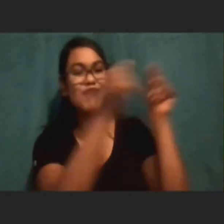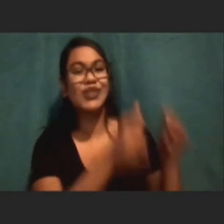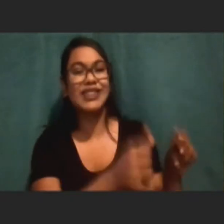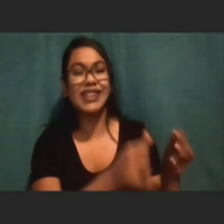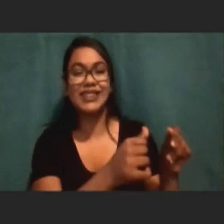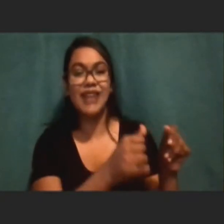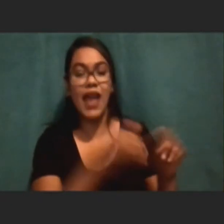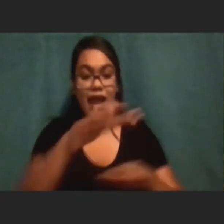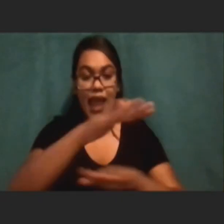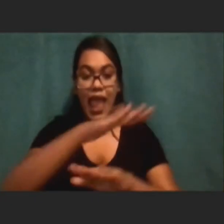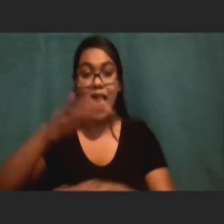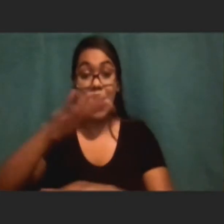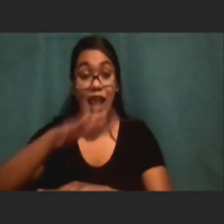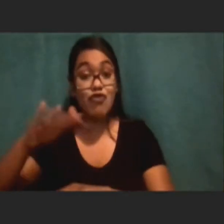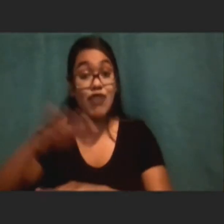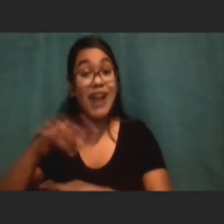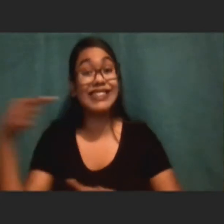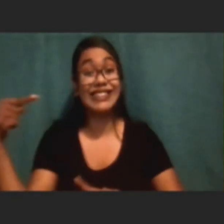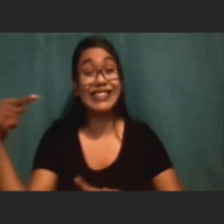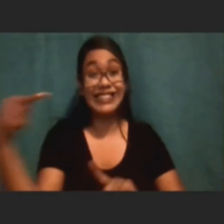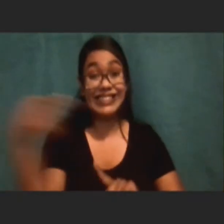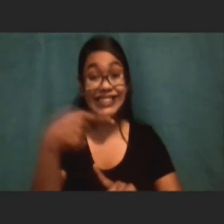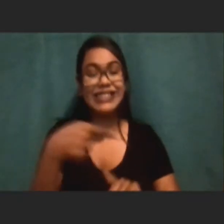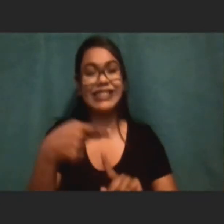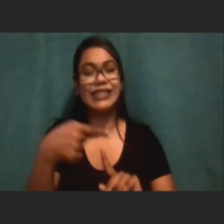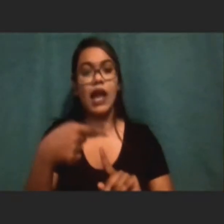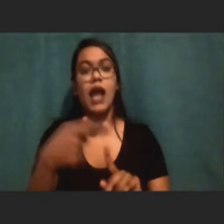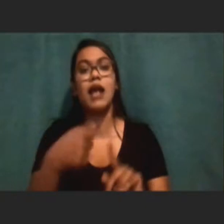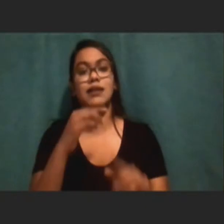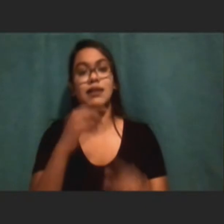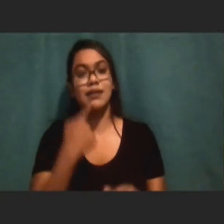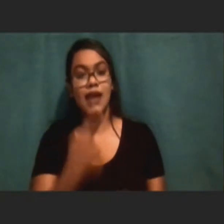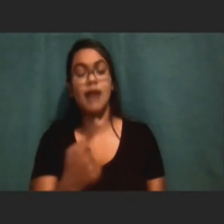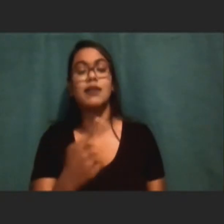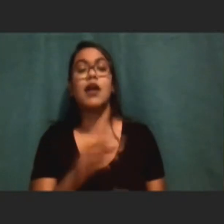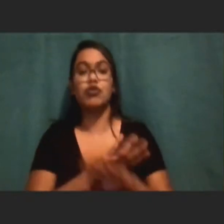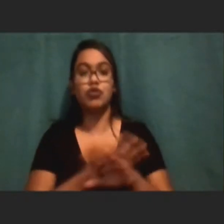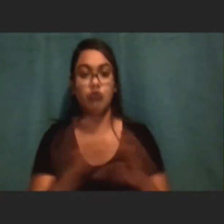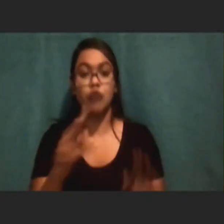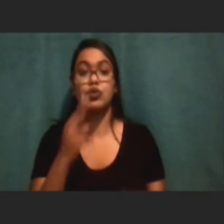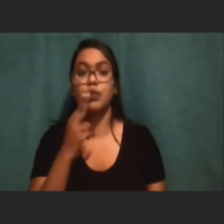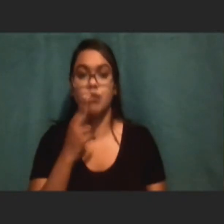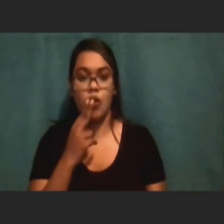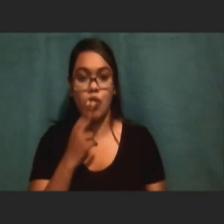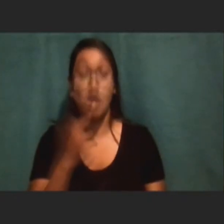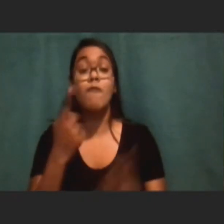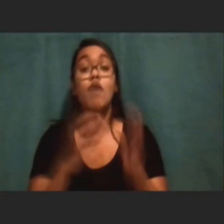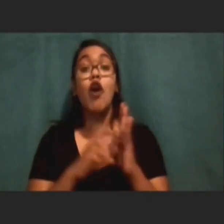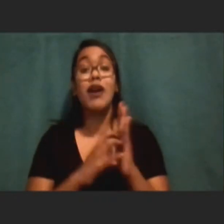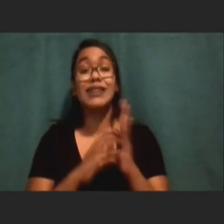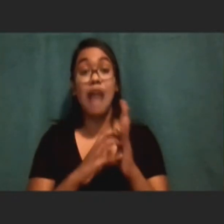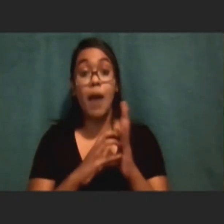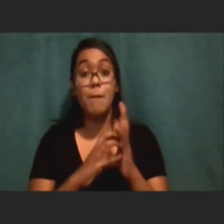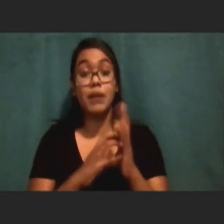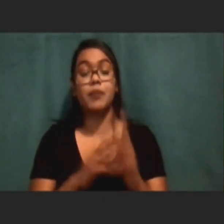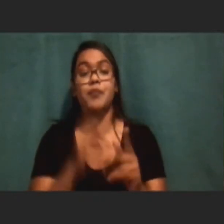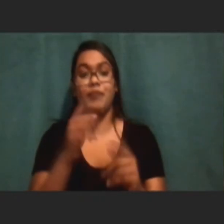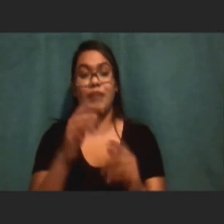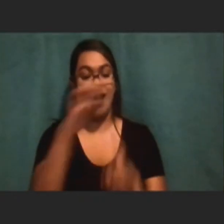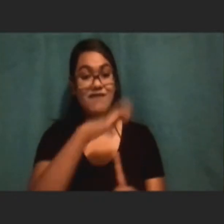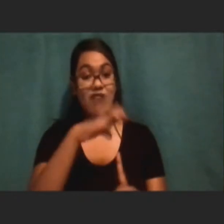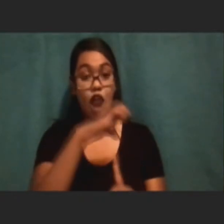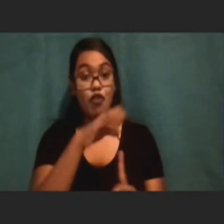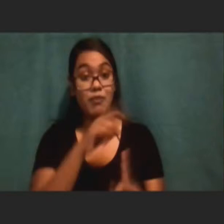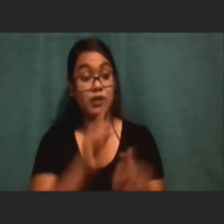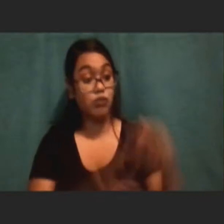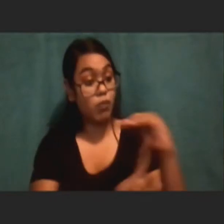week, that's the kind of thing we expect. In such environments, you will be required to prove you are vaccinated. Otherwise, you can't enter